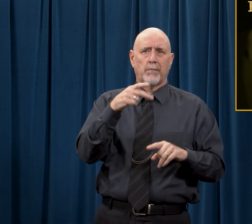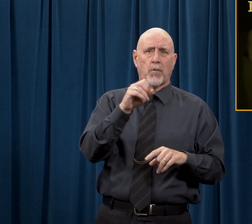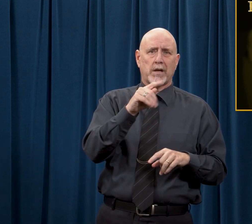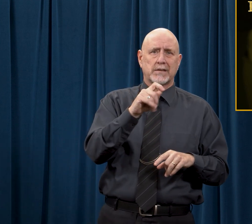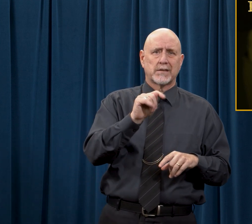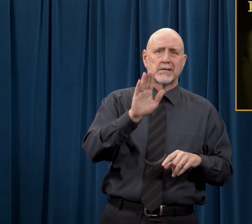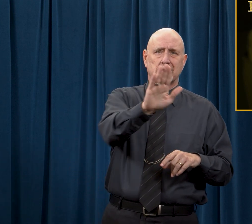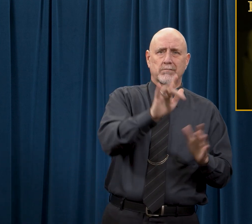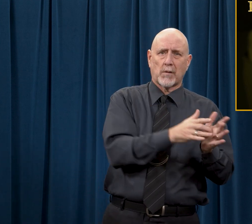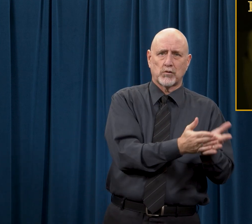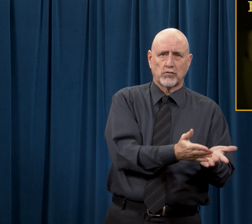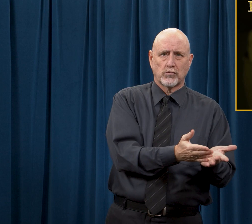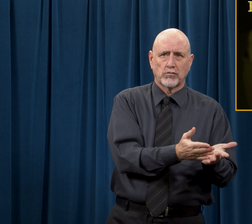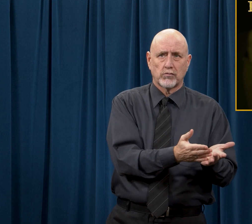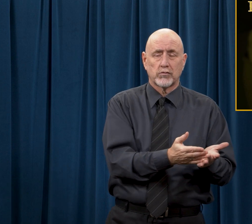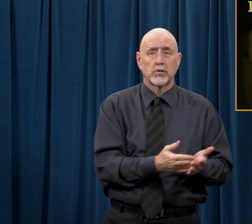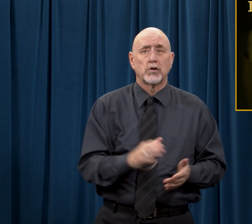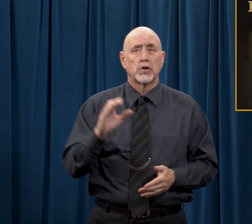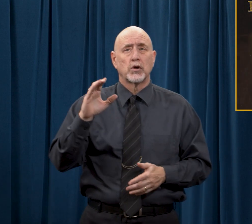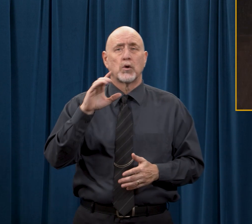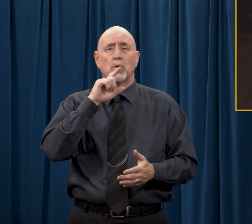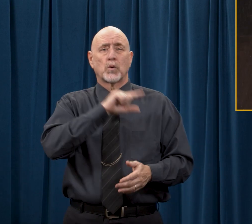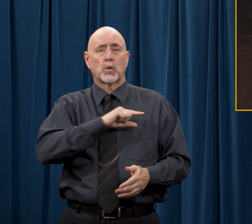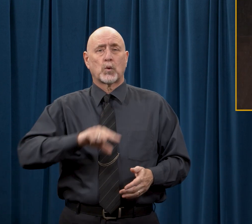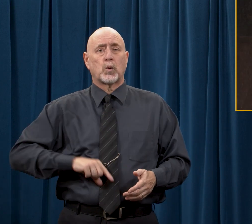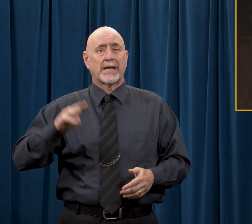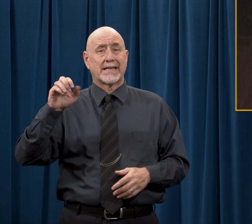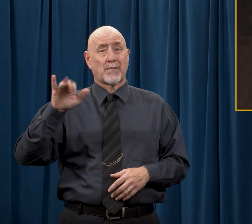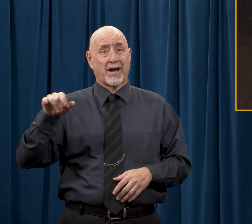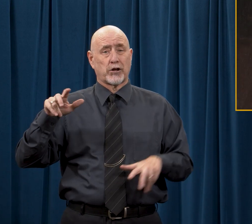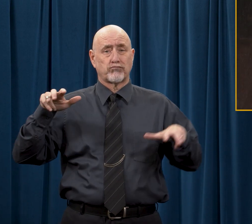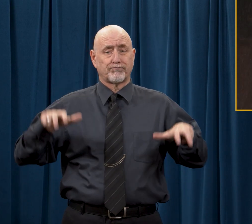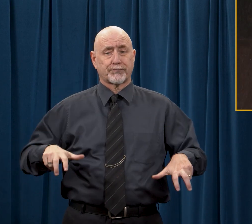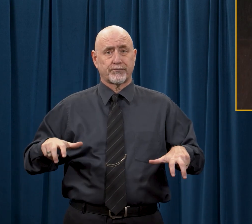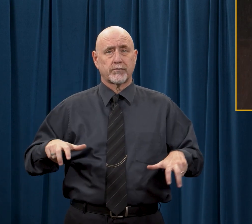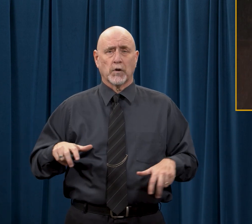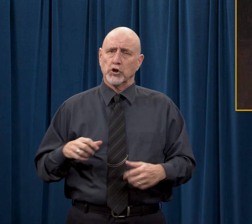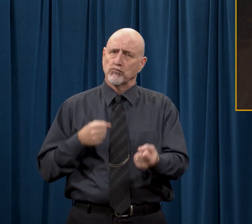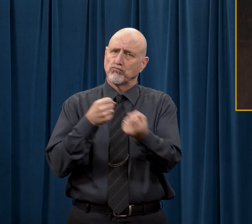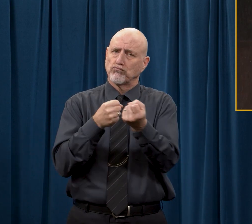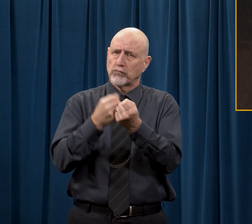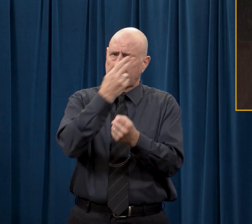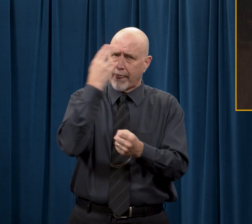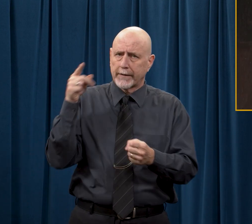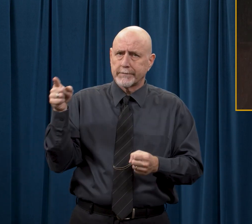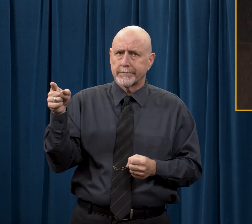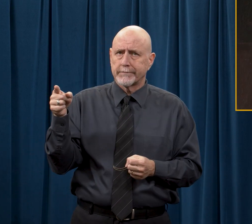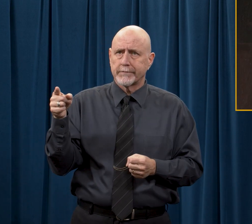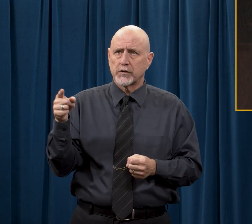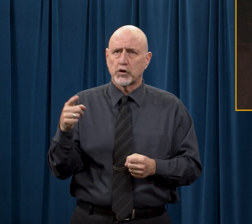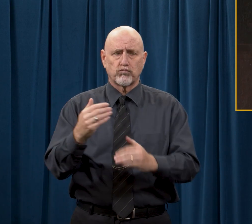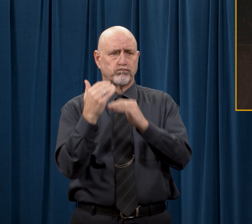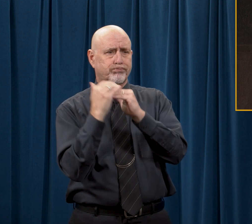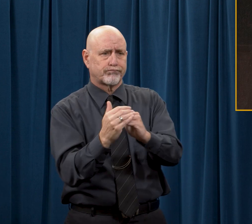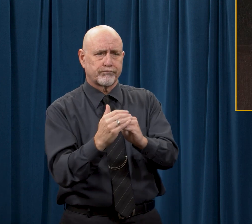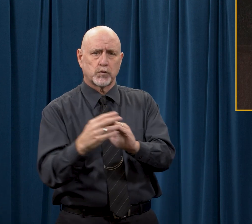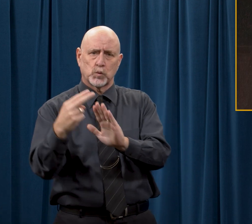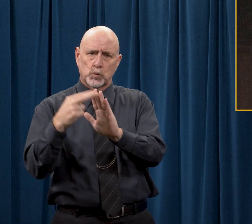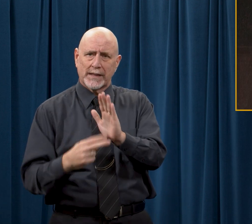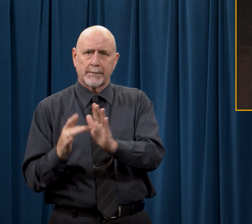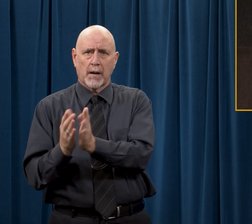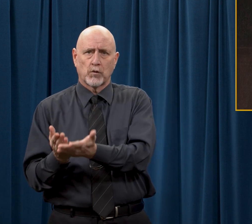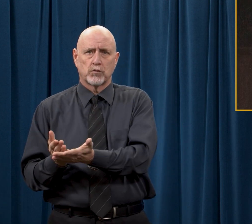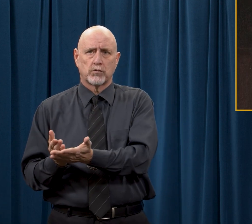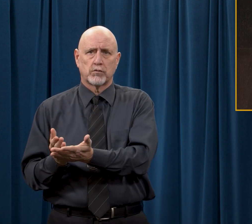in the Protestant Bibles. When Queen Mary was on the throne, she was pro-Catholic. Therefore, she restricted